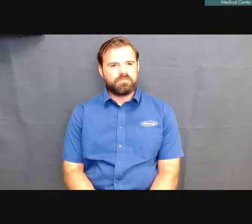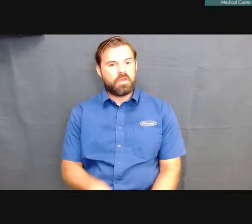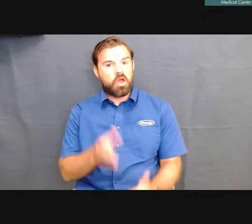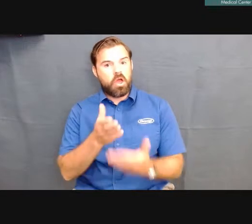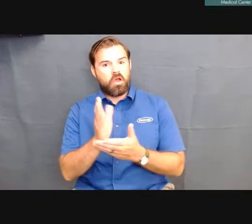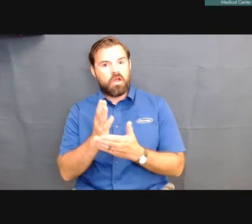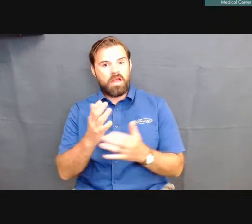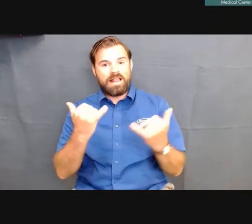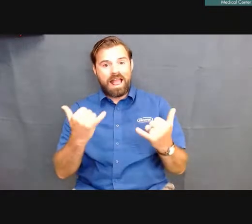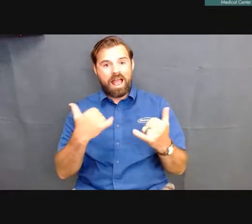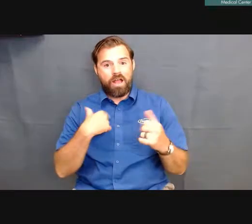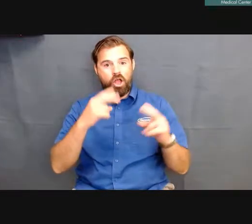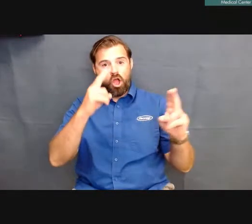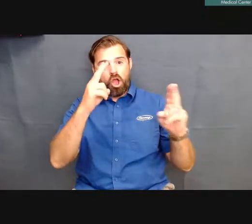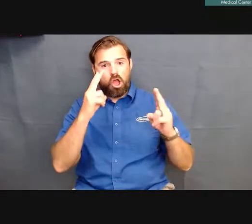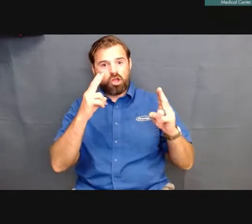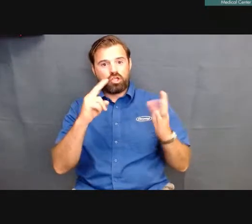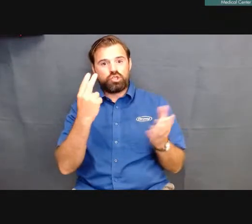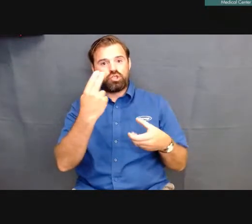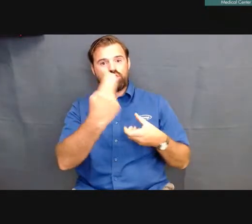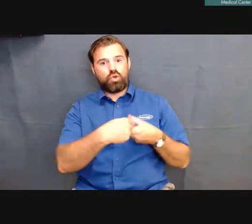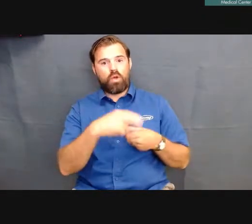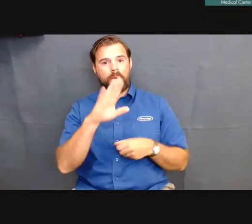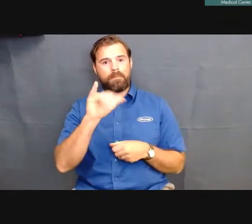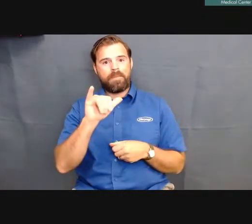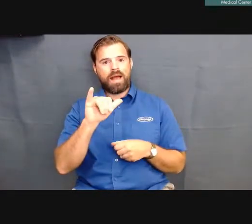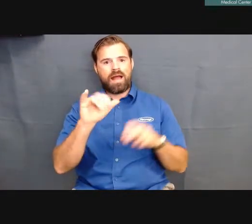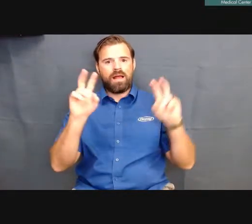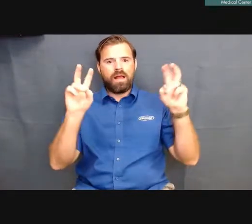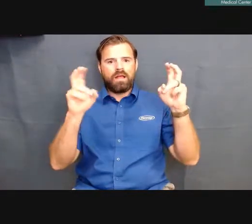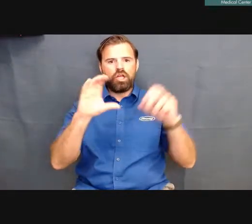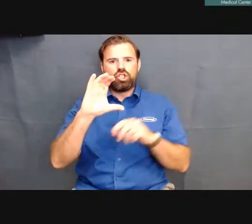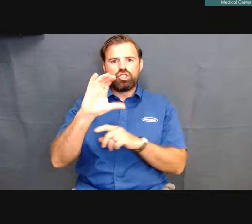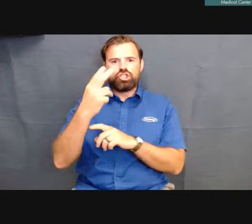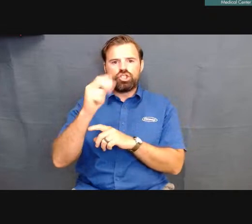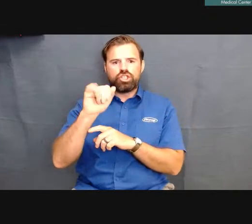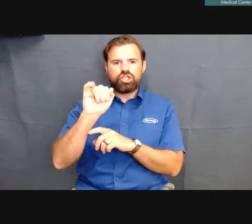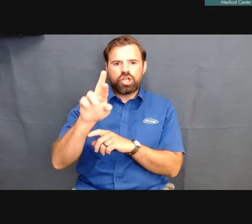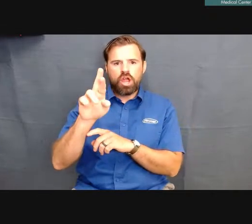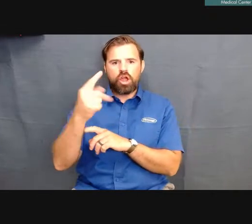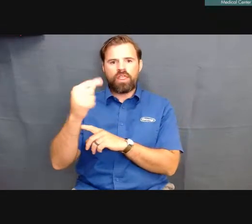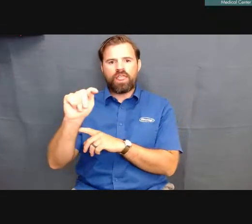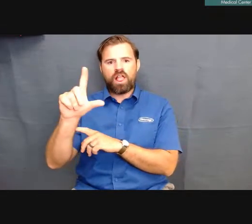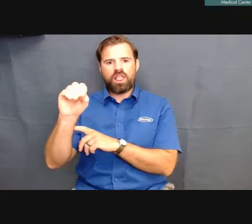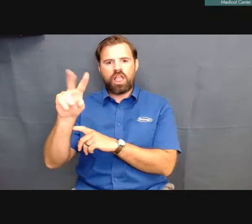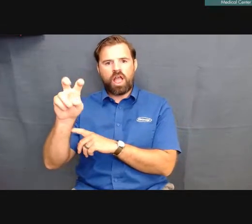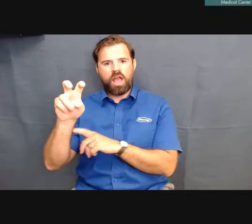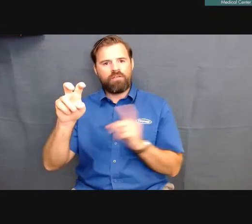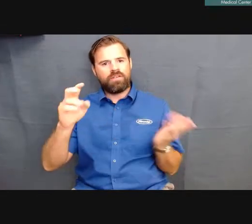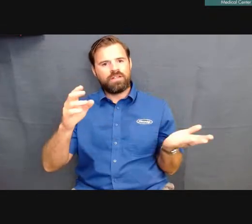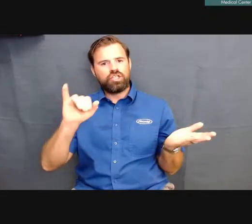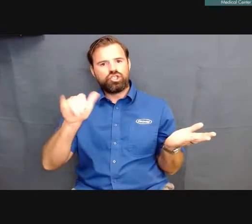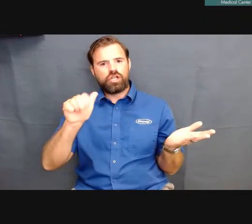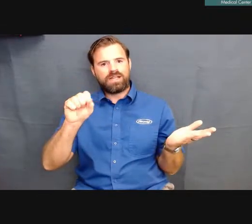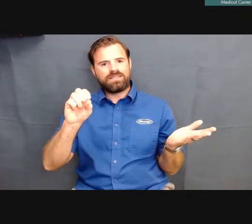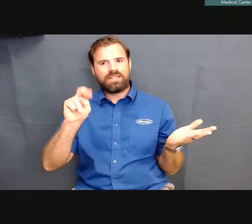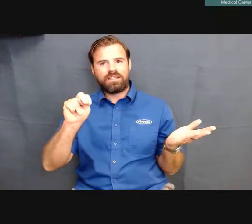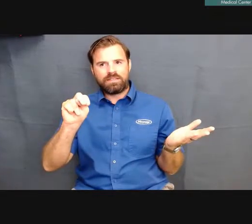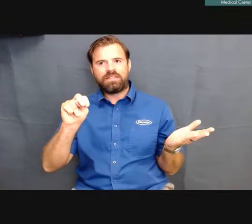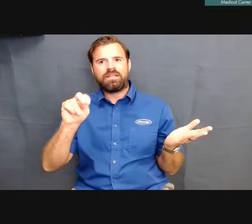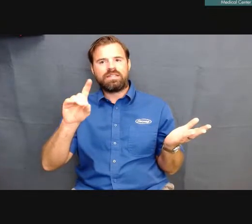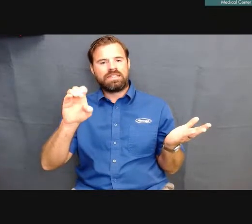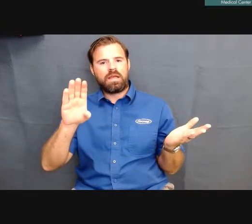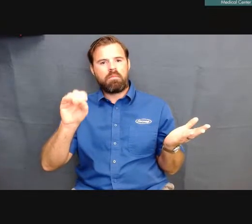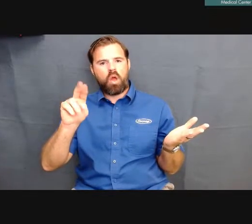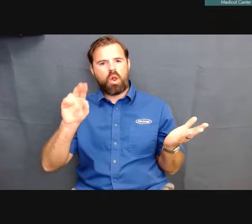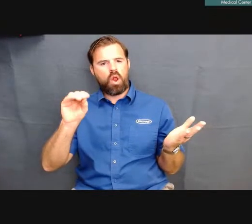All right, I'm also honored to be joined by the president of Share the Love, Jason DeBono, a longtime friend, known him for a very, very